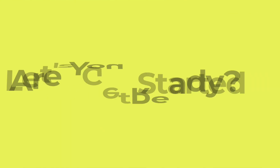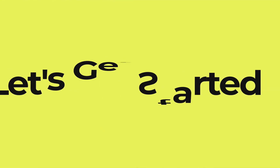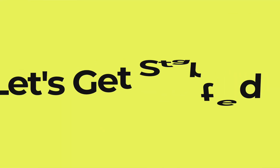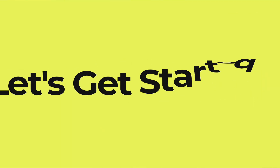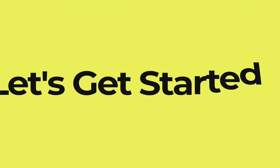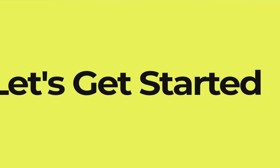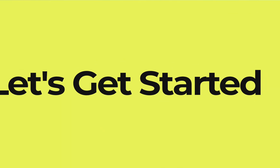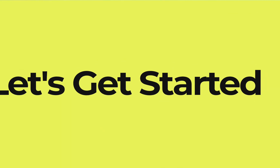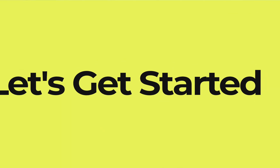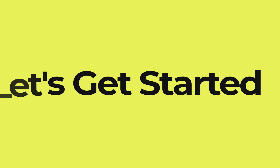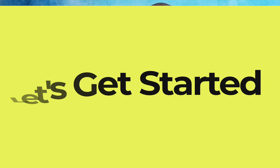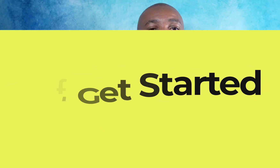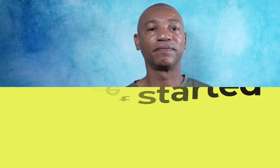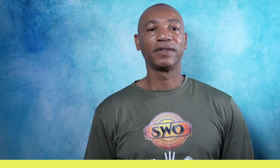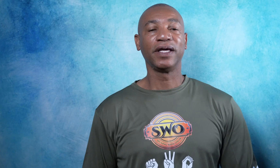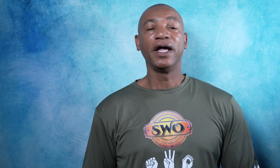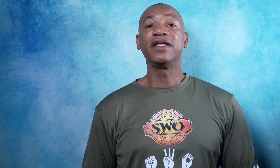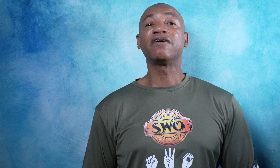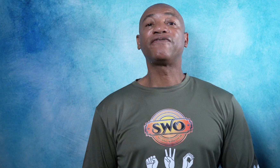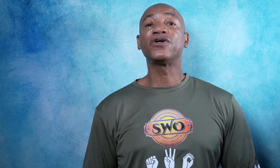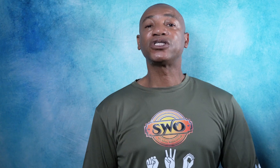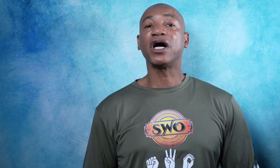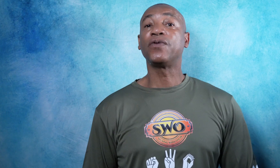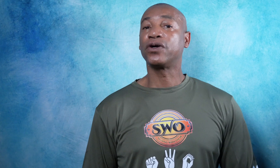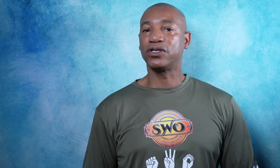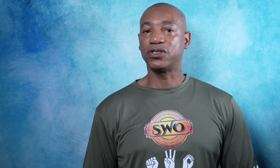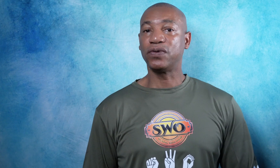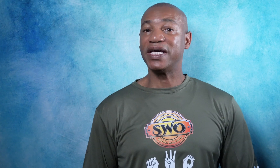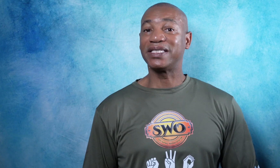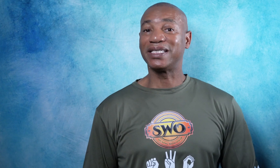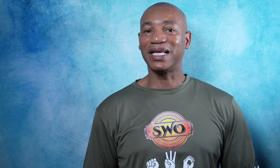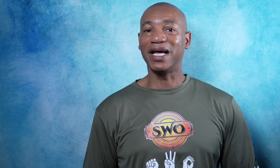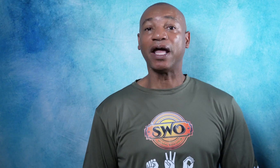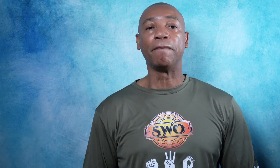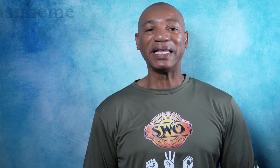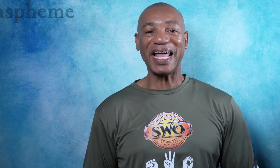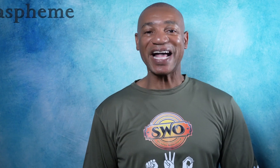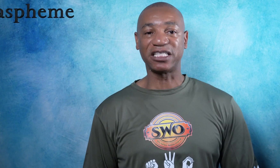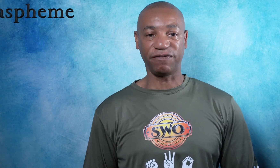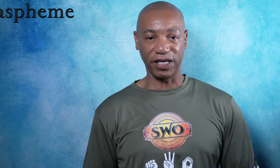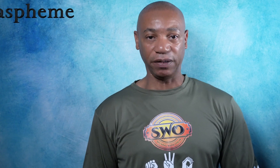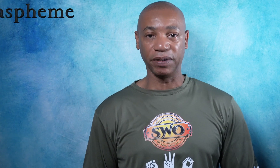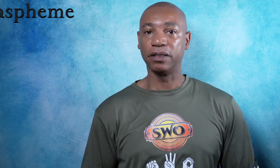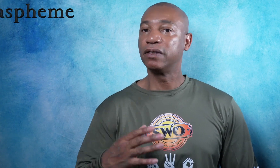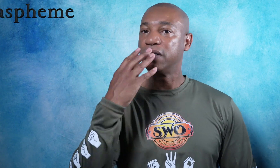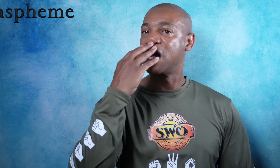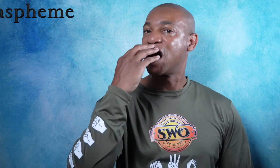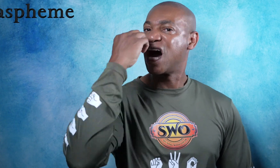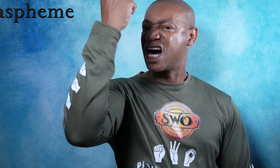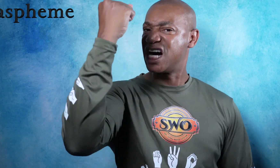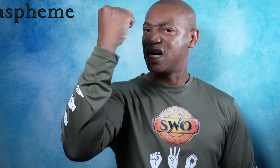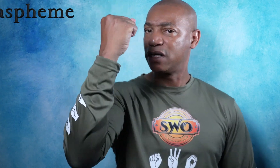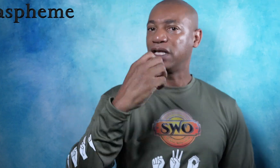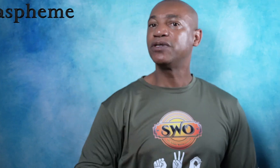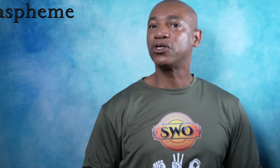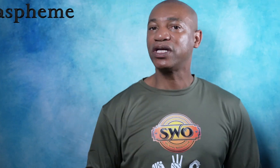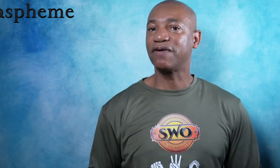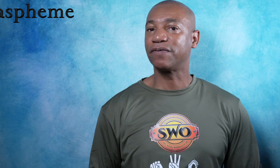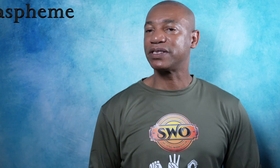Let's get started. Now the first sign we're going to do is the sign Blaspheme. Let me show you that from the